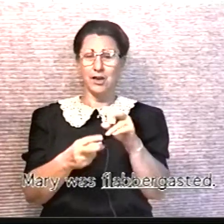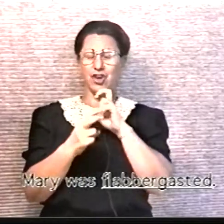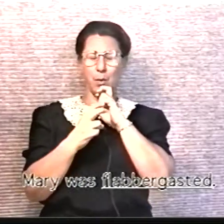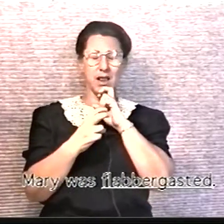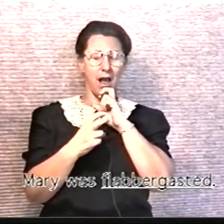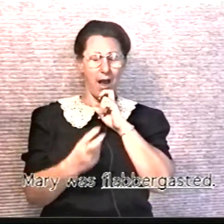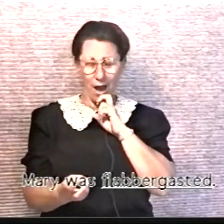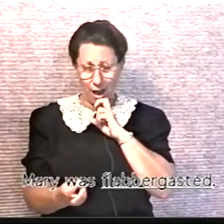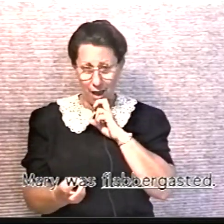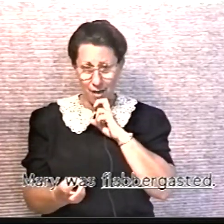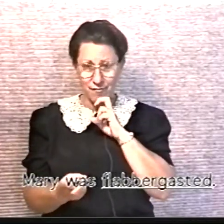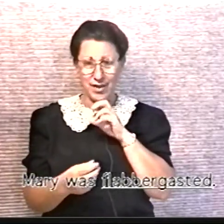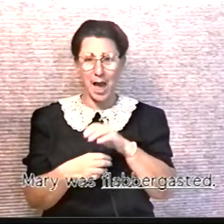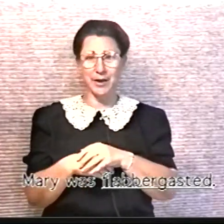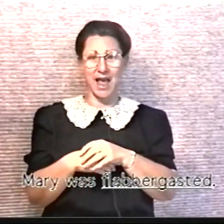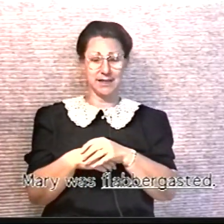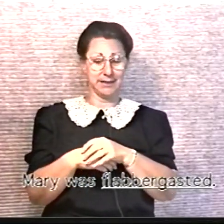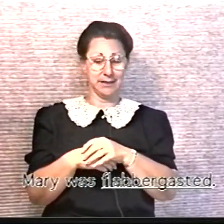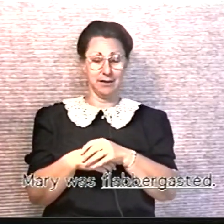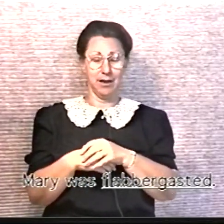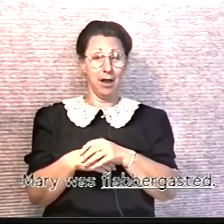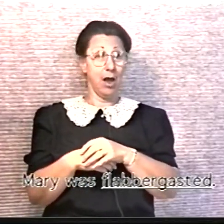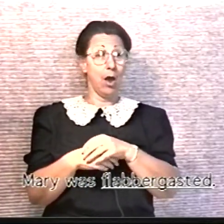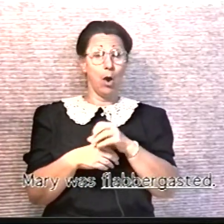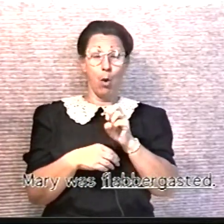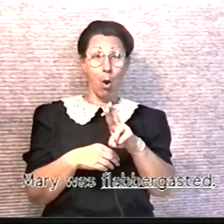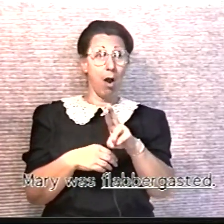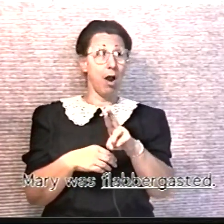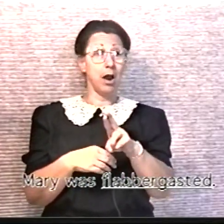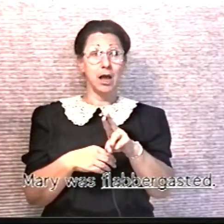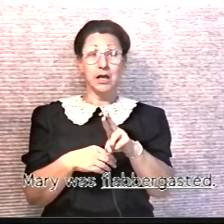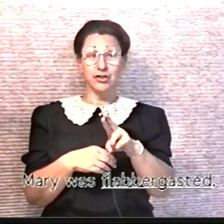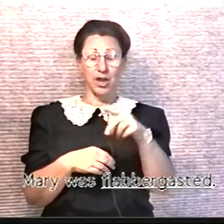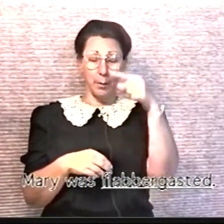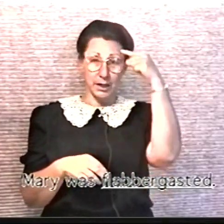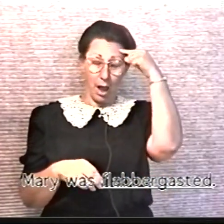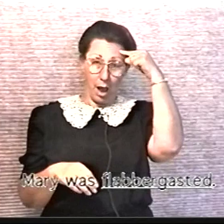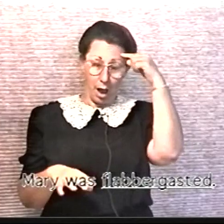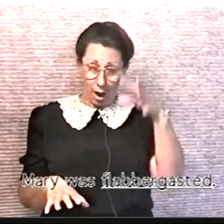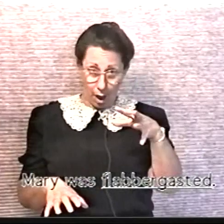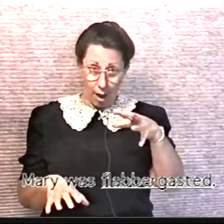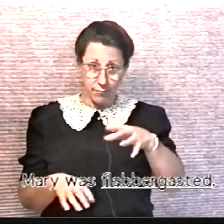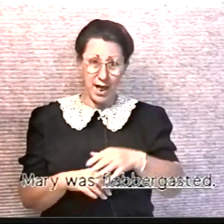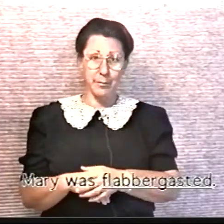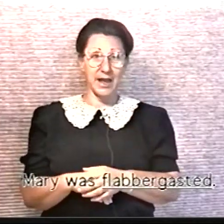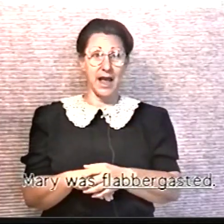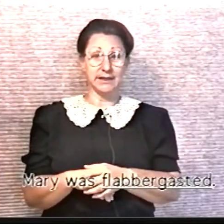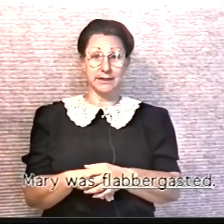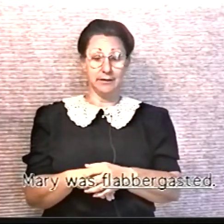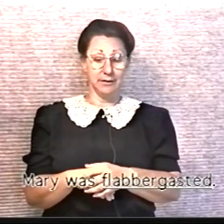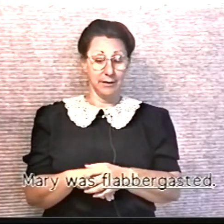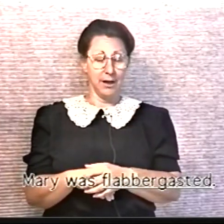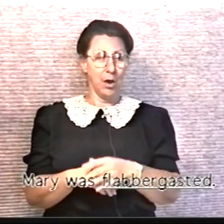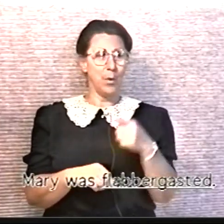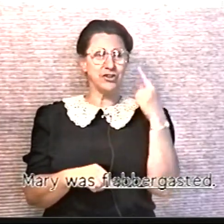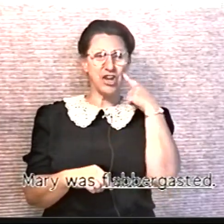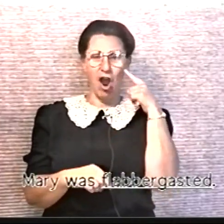was flabbergasted. Or she was flabbergasted when she heard